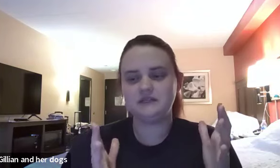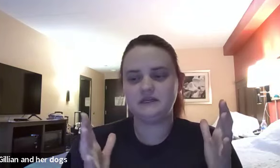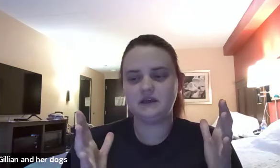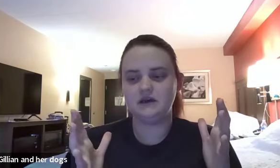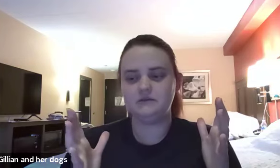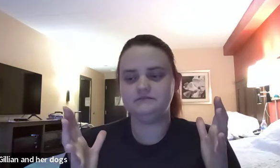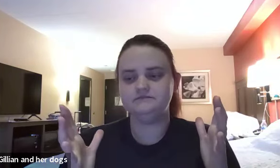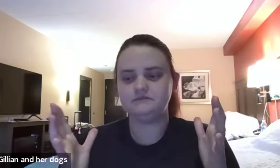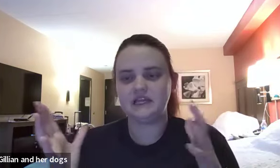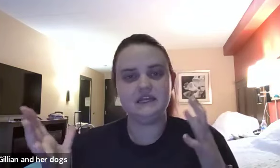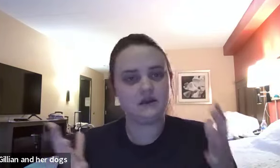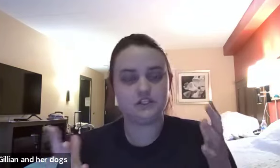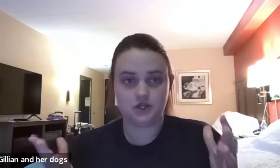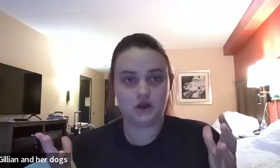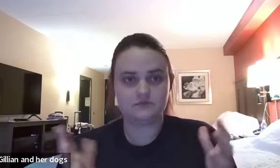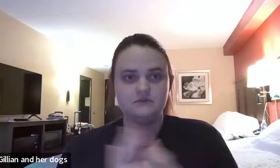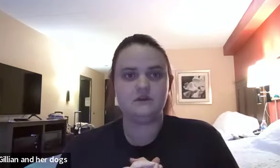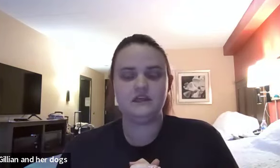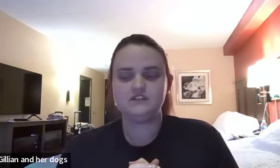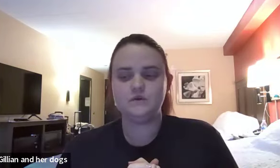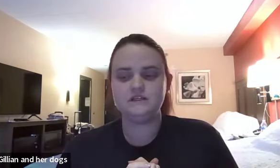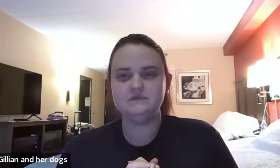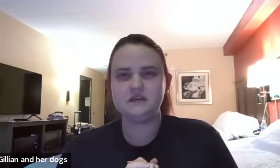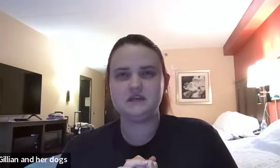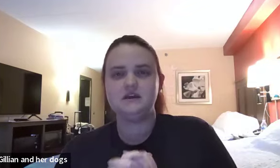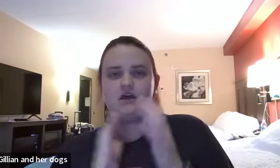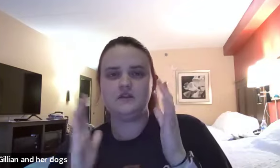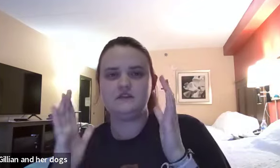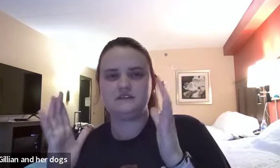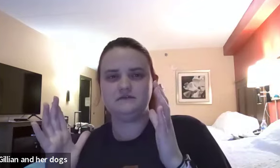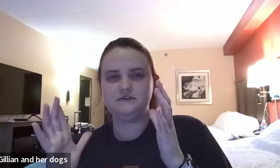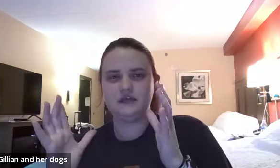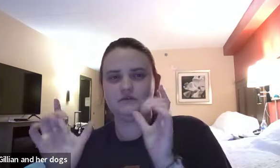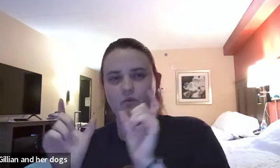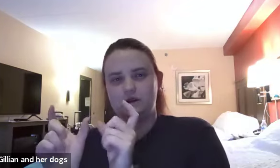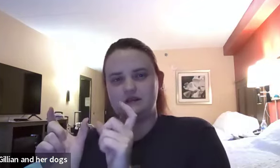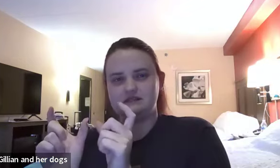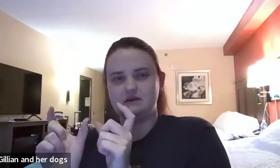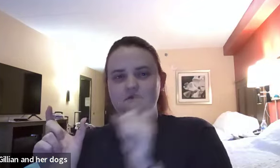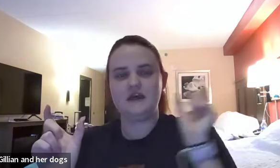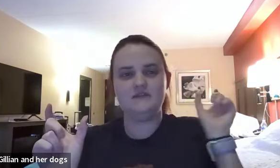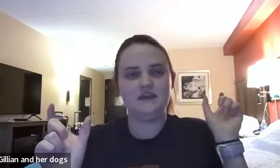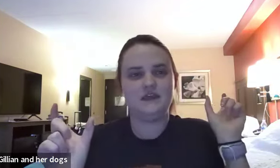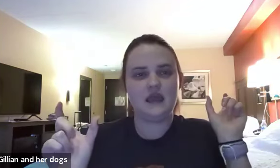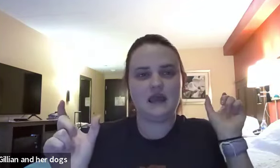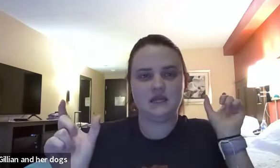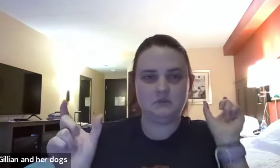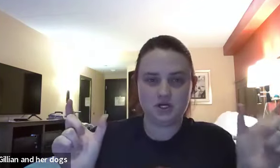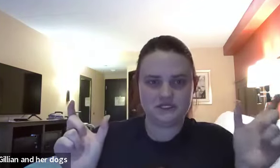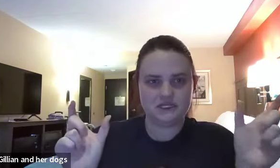doing any kind of job, it's going to be the sign for like the word itself and then adding a person at